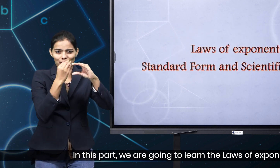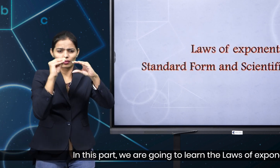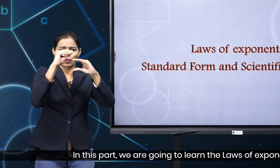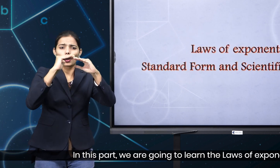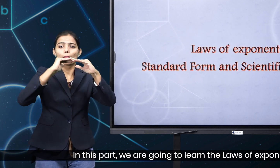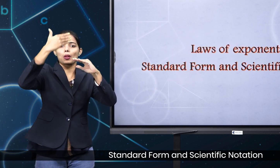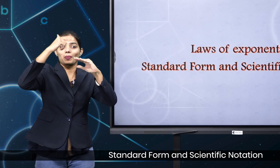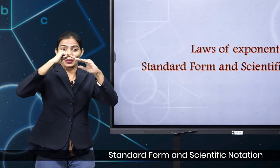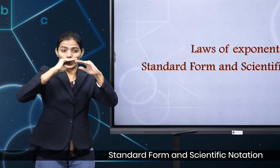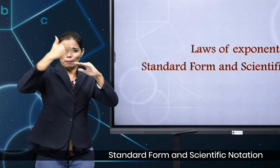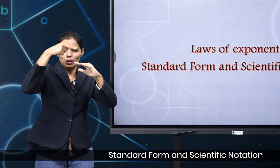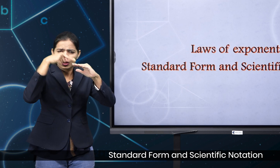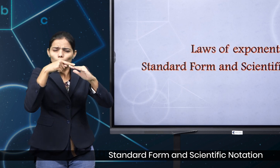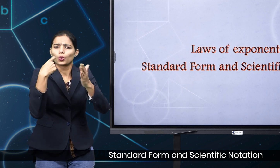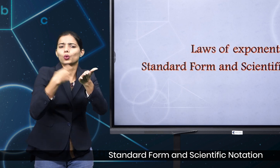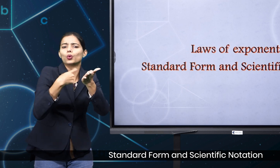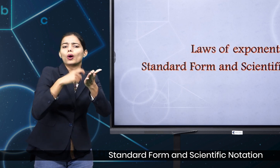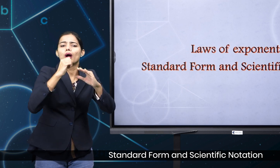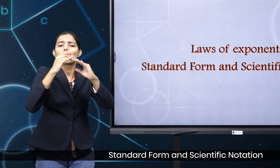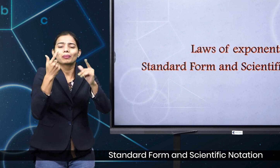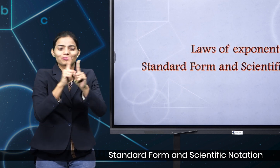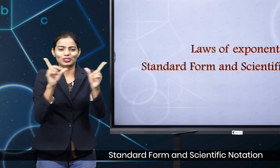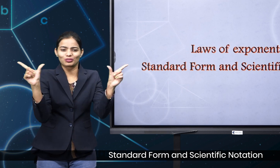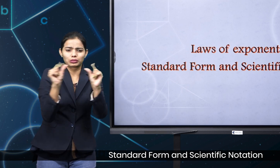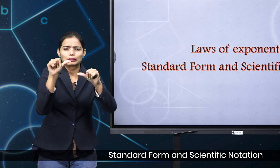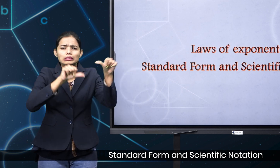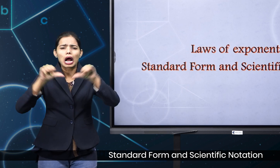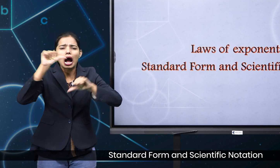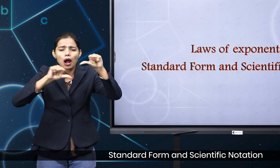exponents, standard form and scientific notation.